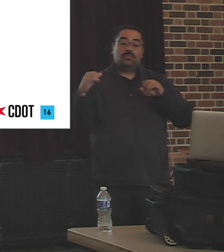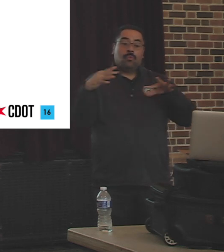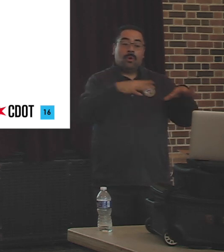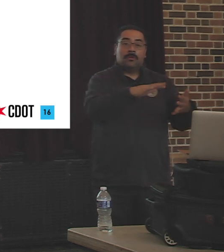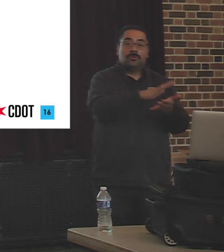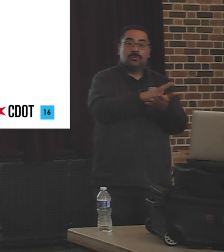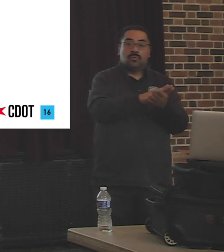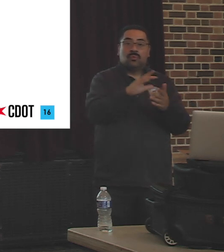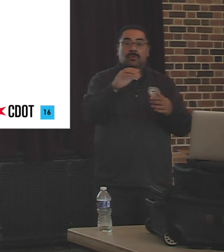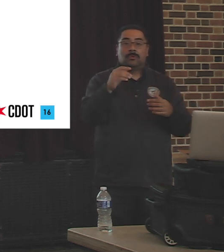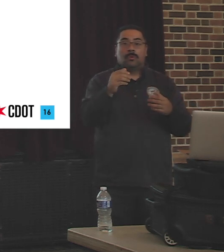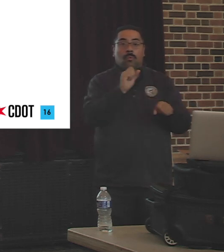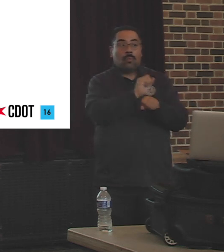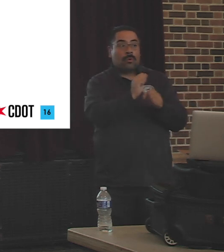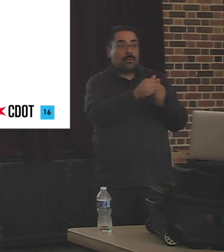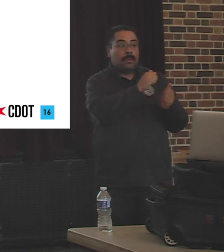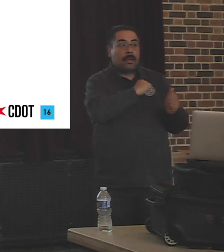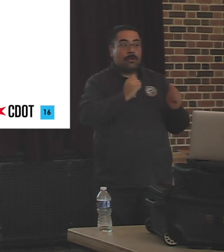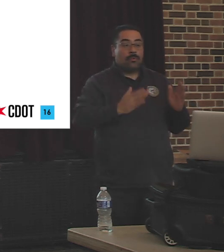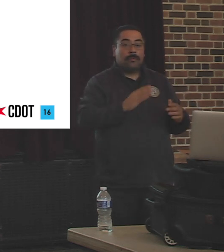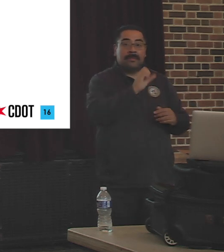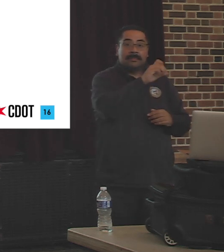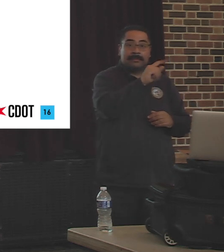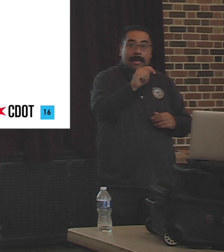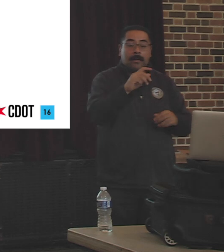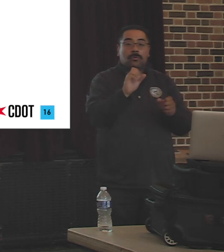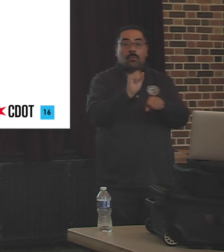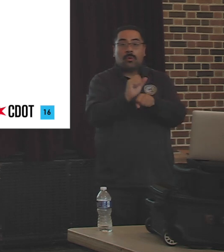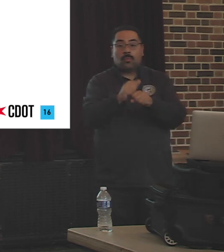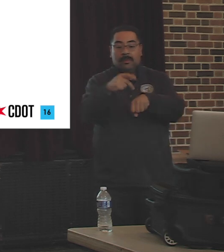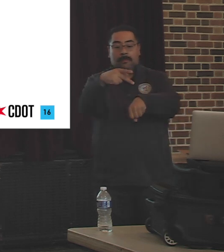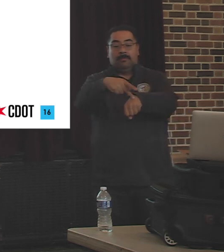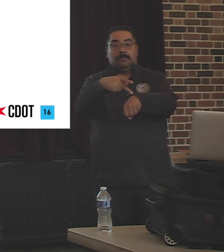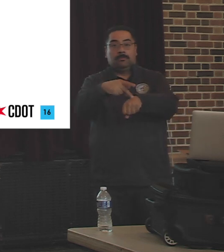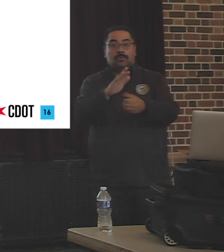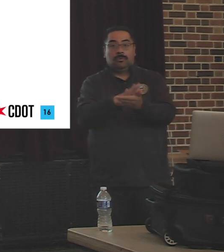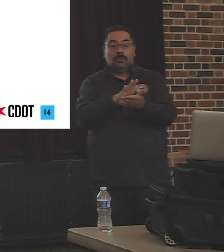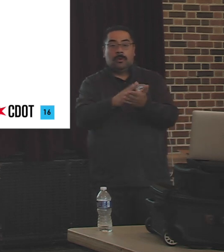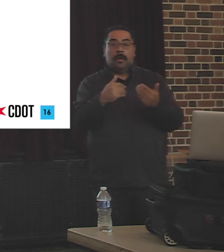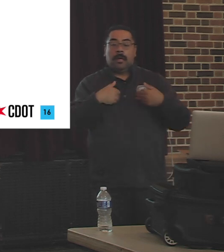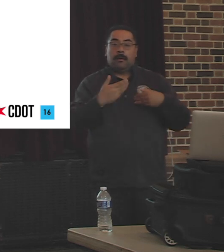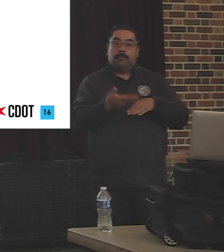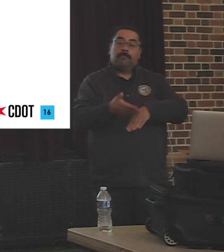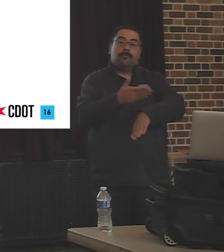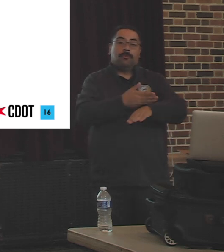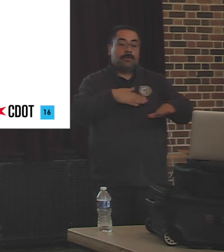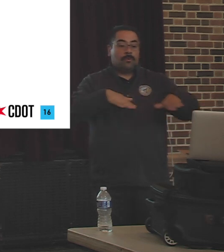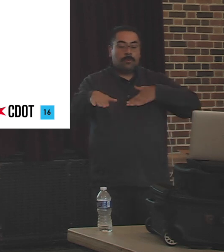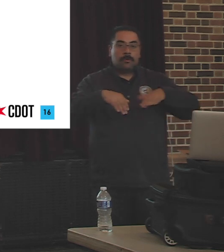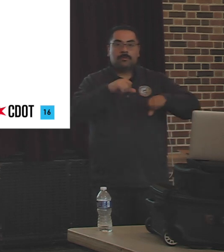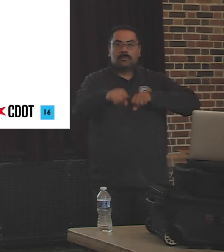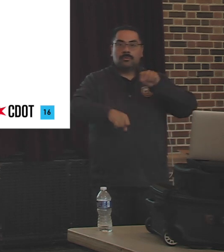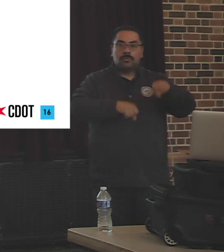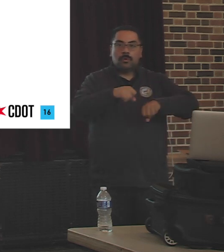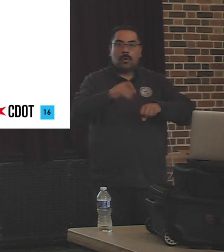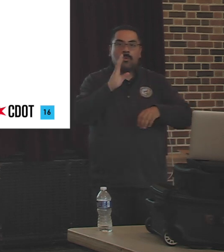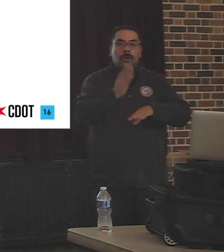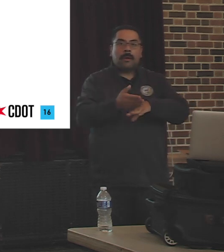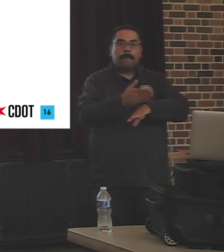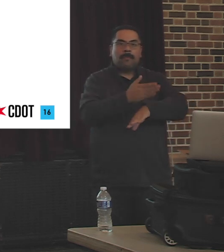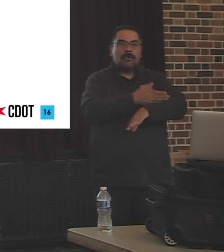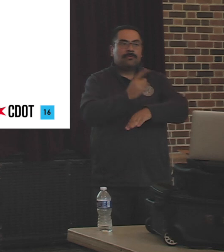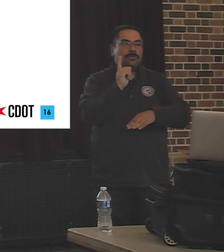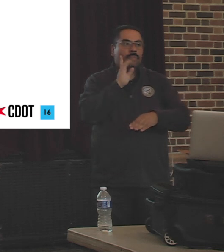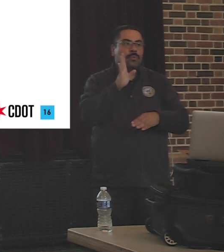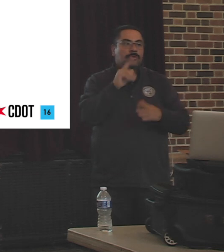with Alderwoman Scott, the principal of the school, have some very exciting pedestrian and bike improvements happening. That's just getting started now. We'll